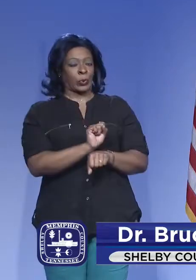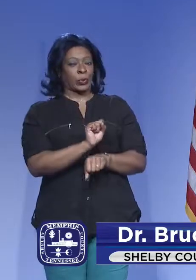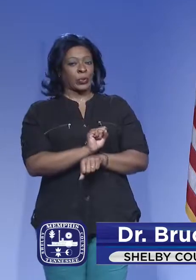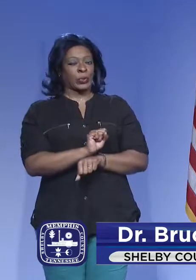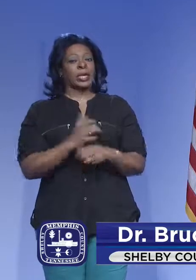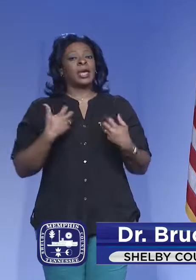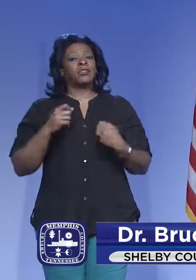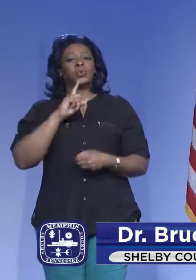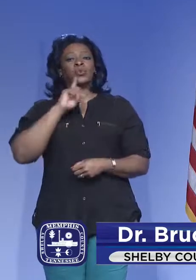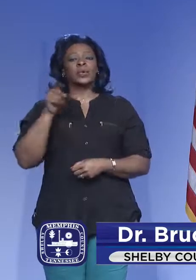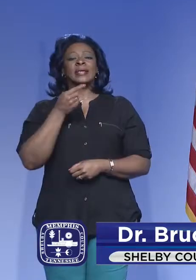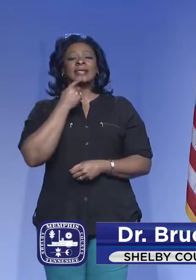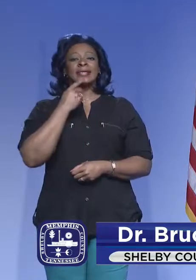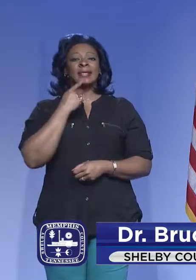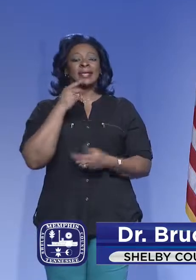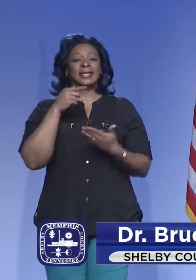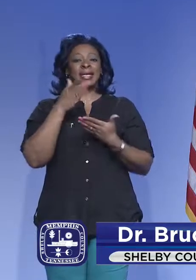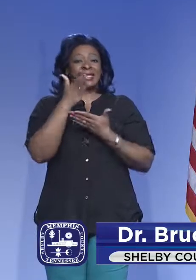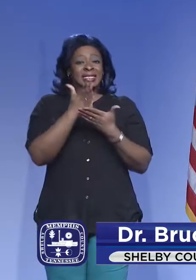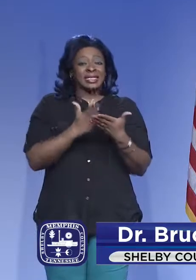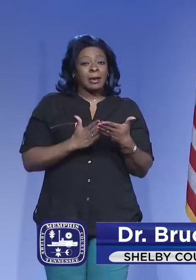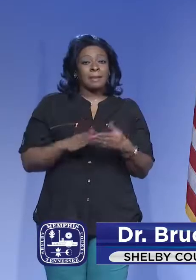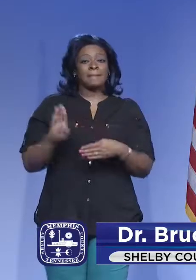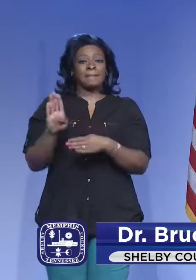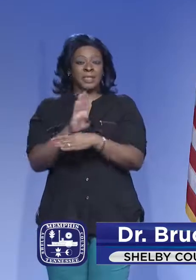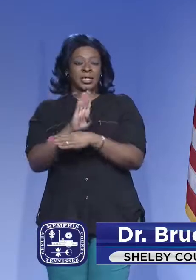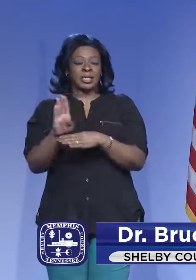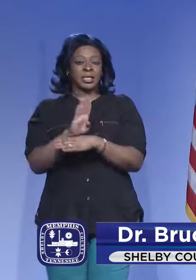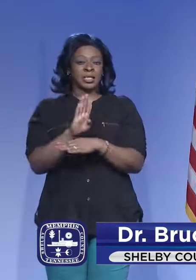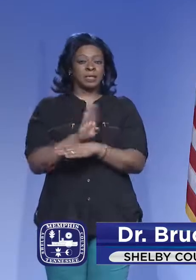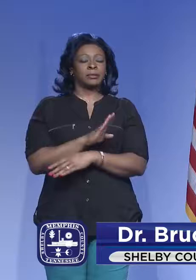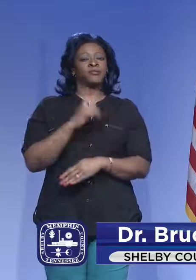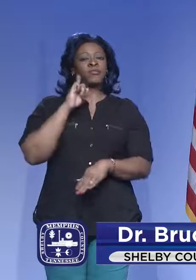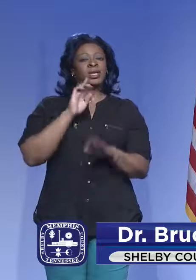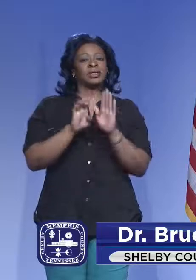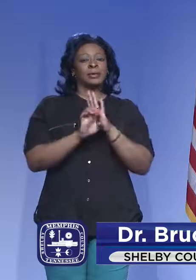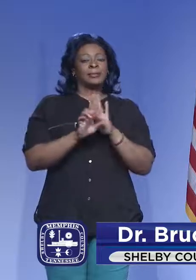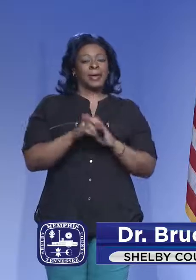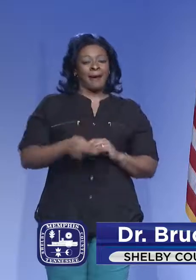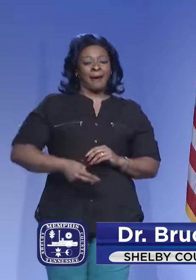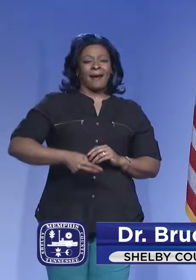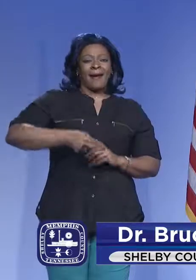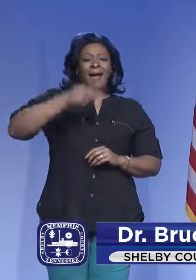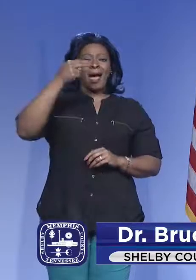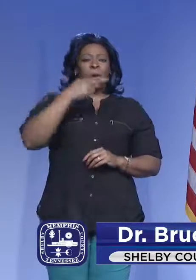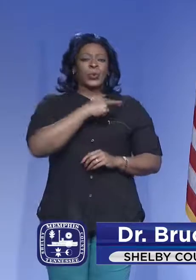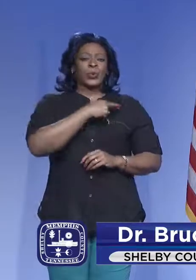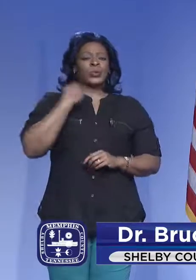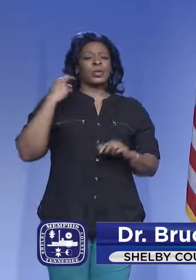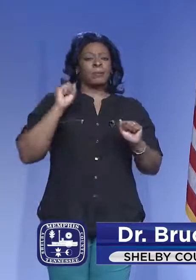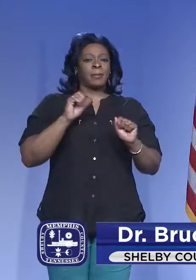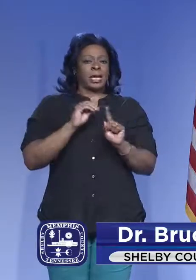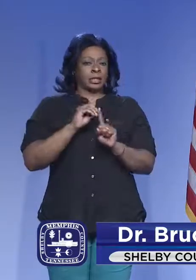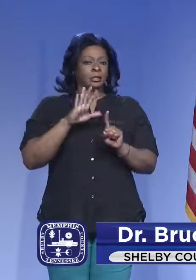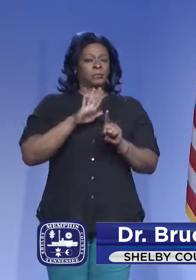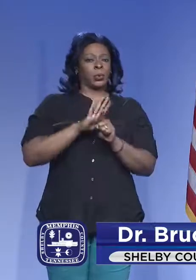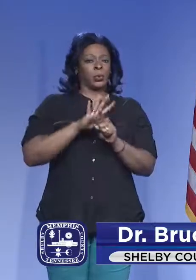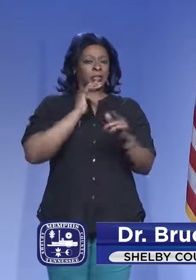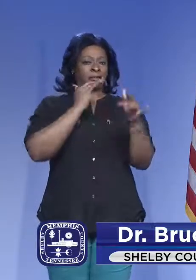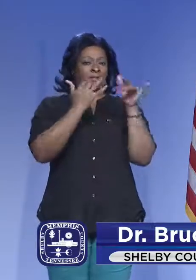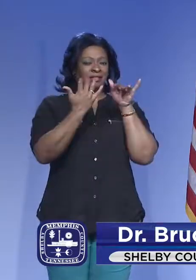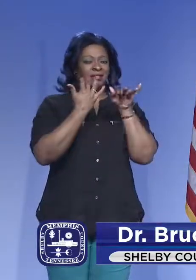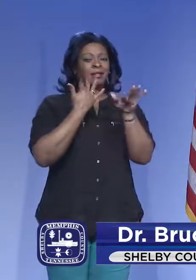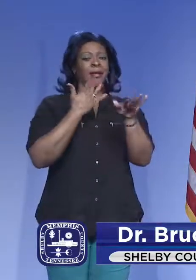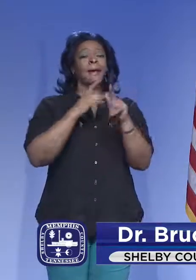it specifically says in some businesses where there is a high risk of exposure,